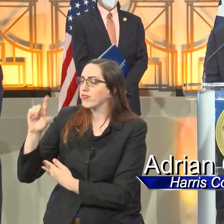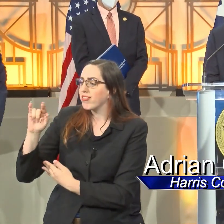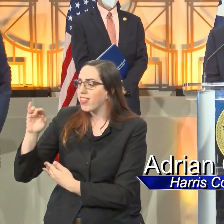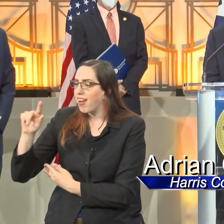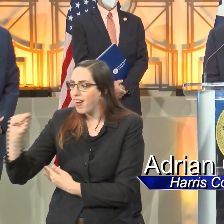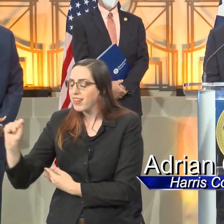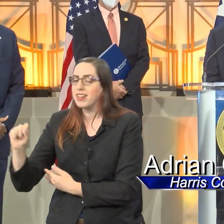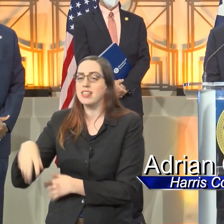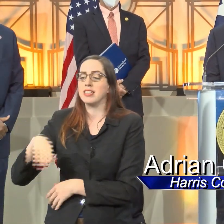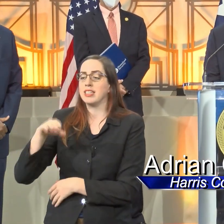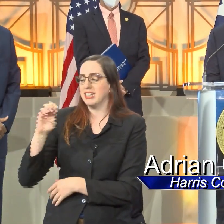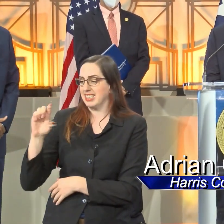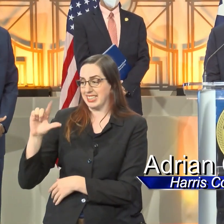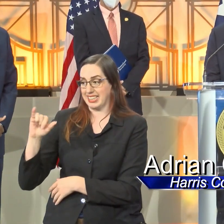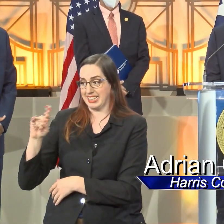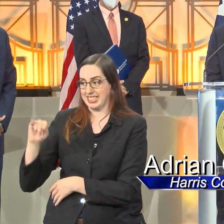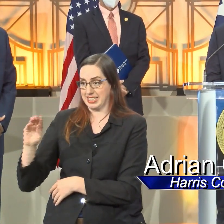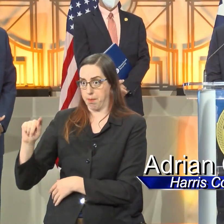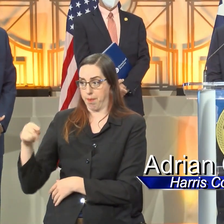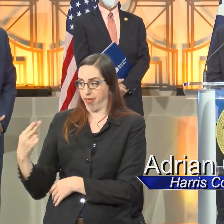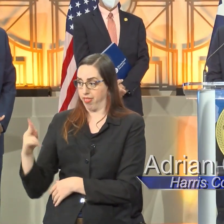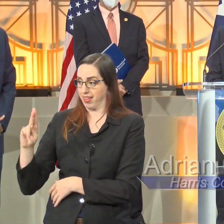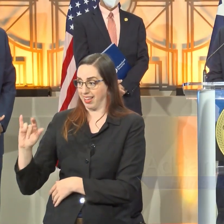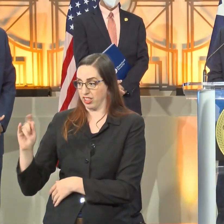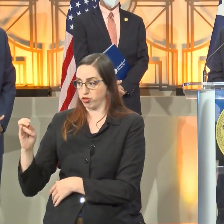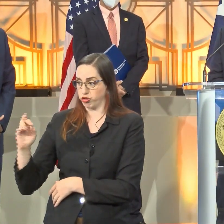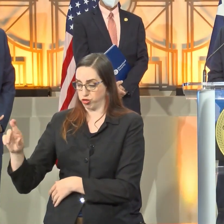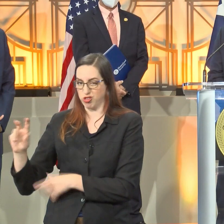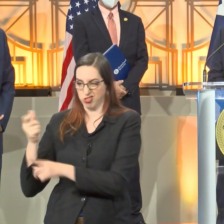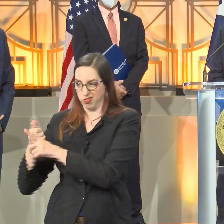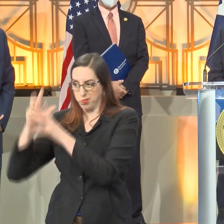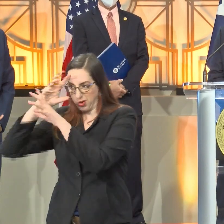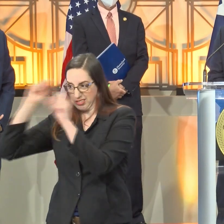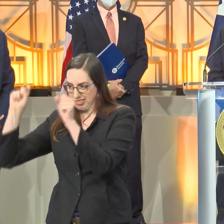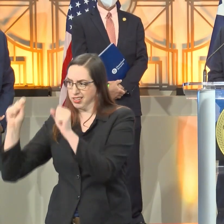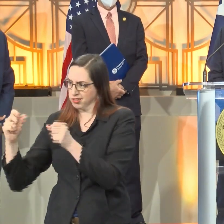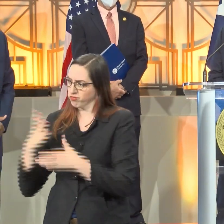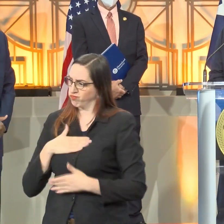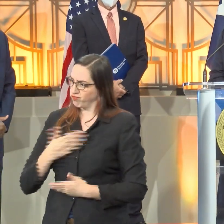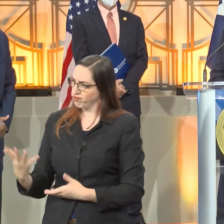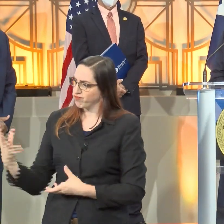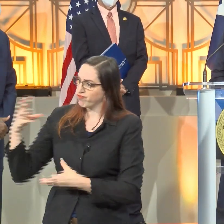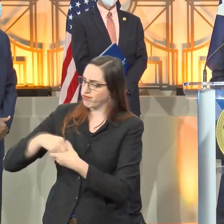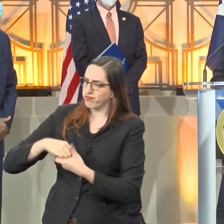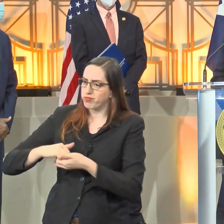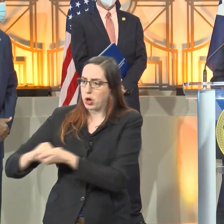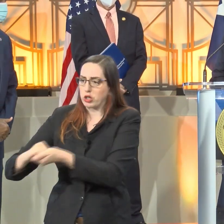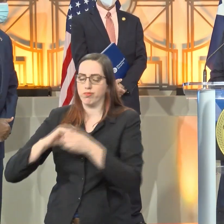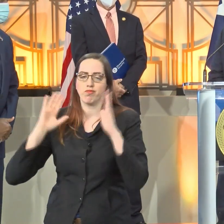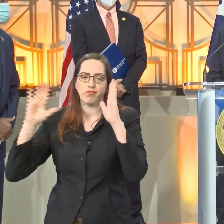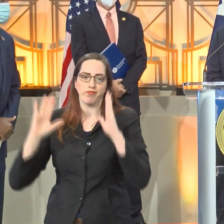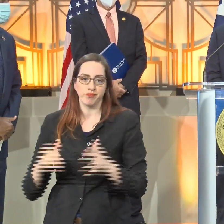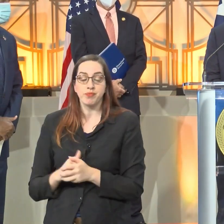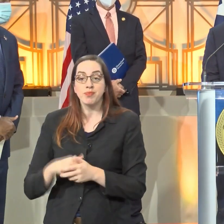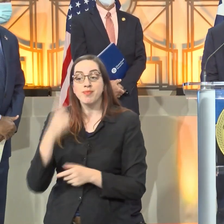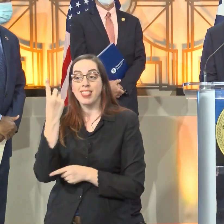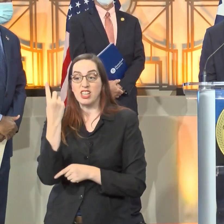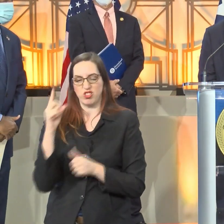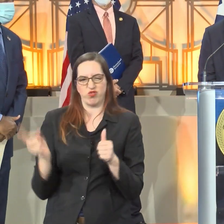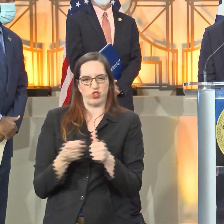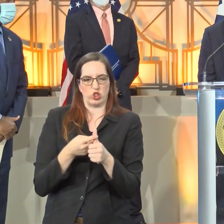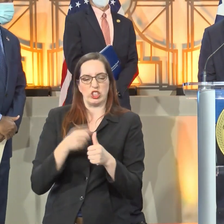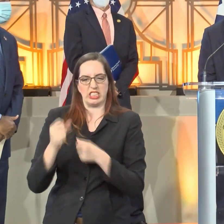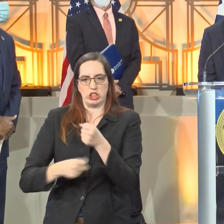Madam President Elizabeth Killinger as well for their partnership. You know, last year, in my first year as Commissioner,